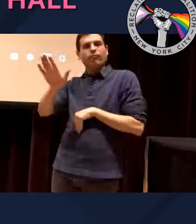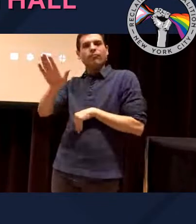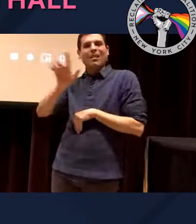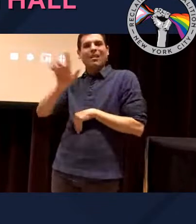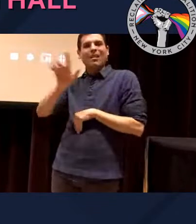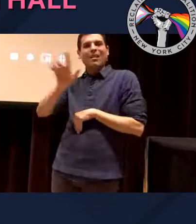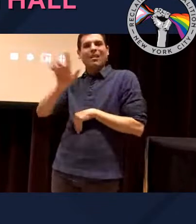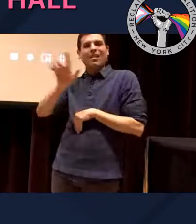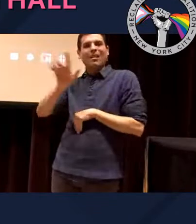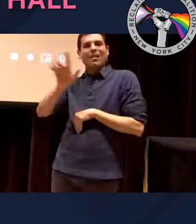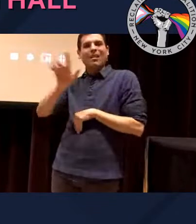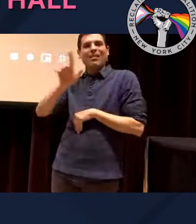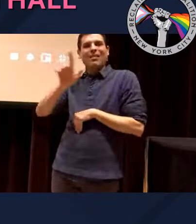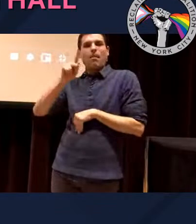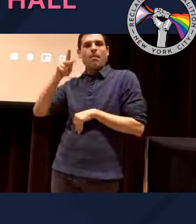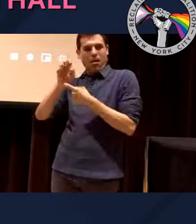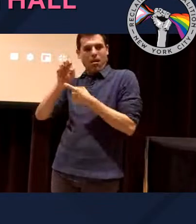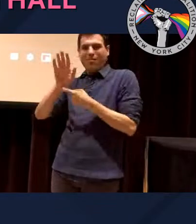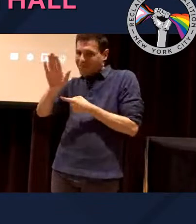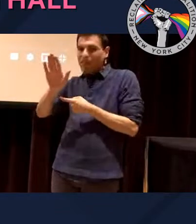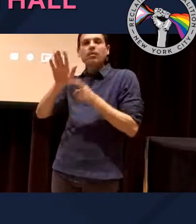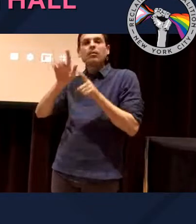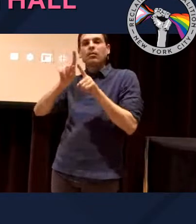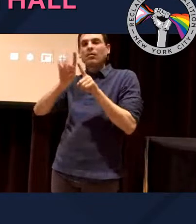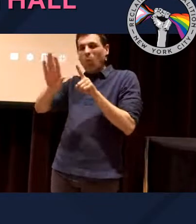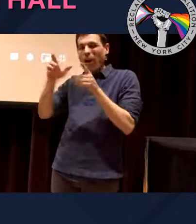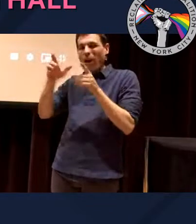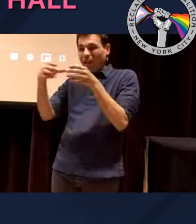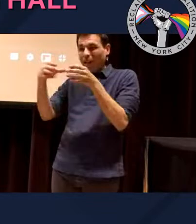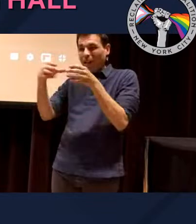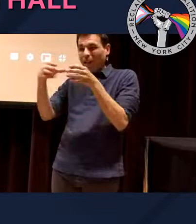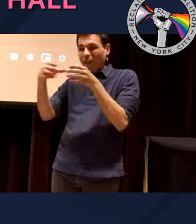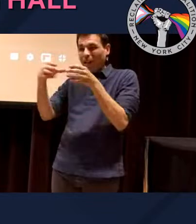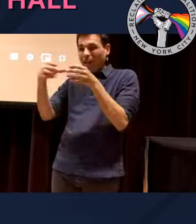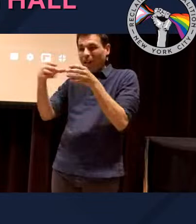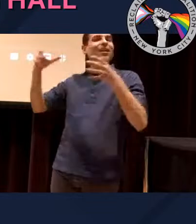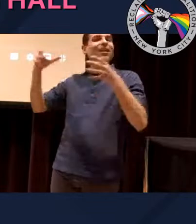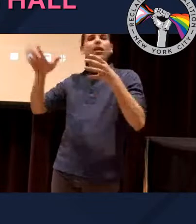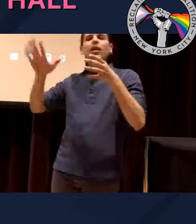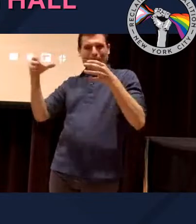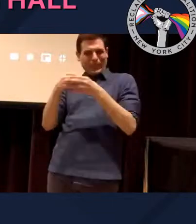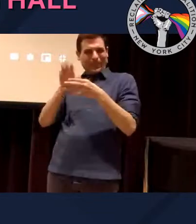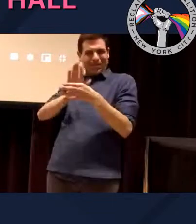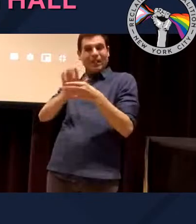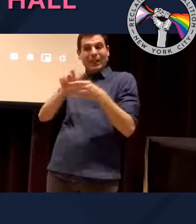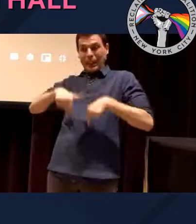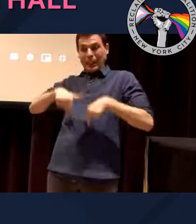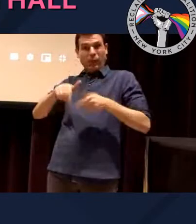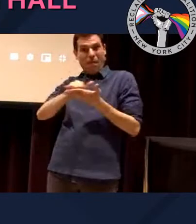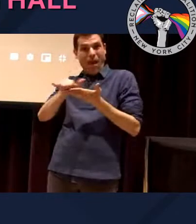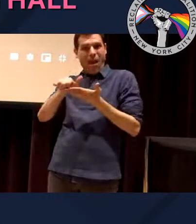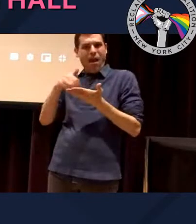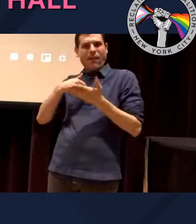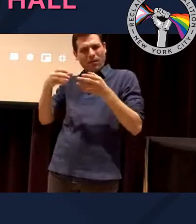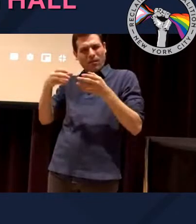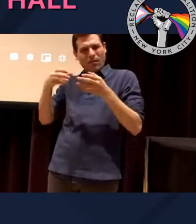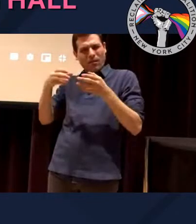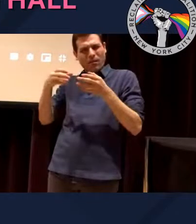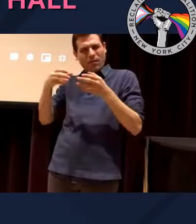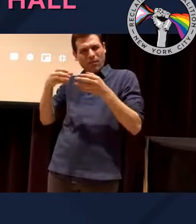Lenape, Muncie land, specifically, land of Lenape here in Manhattan.